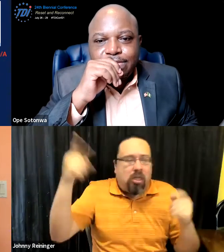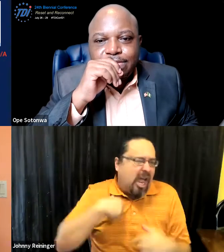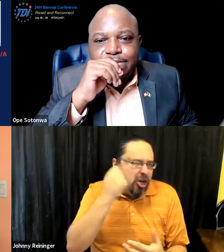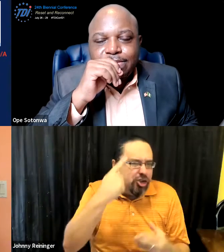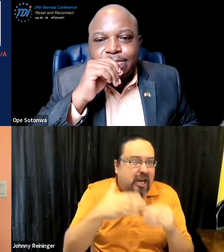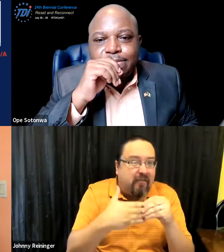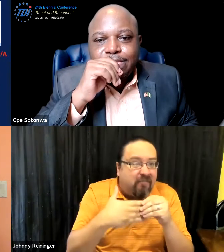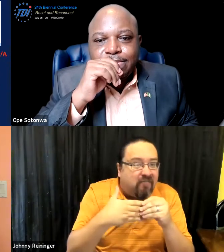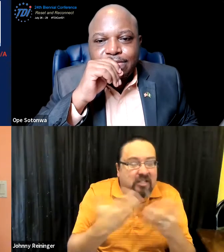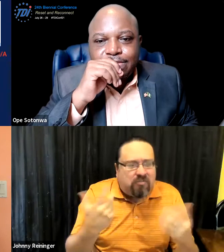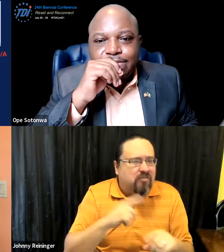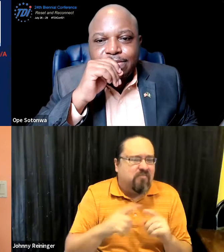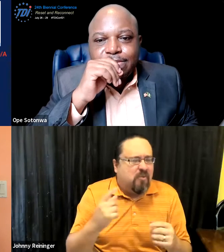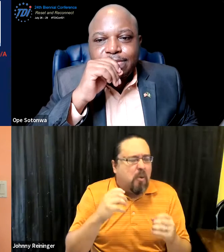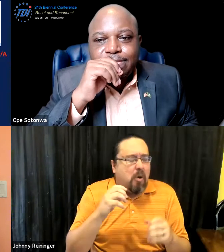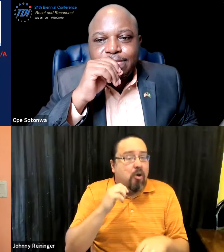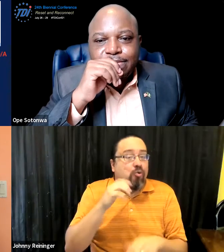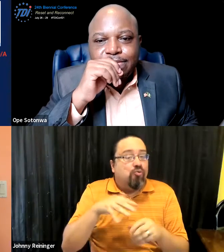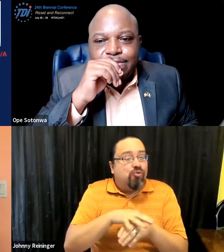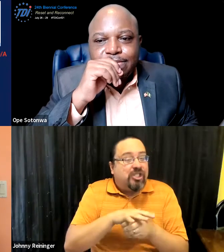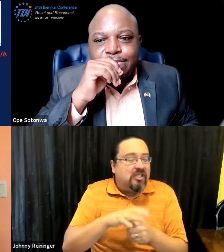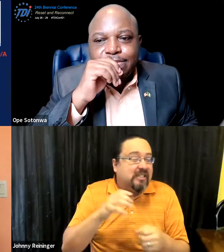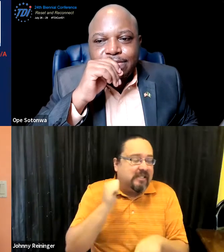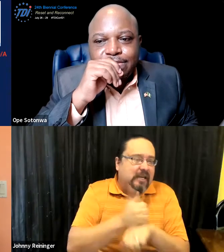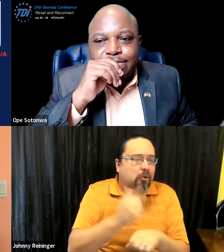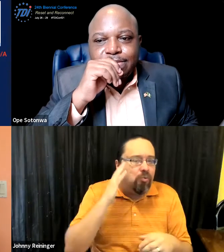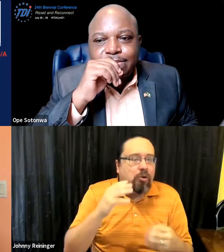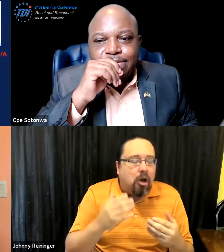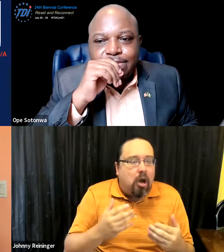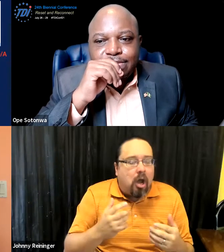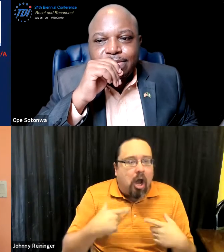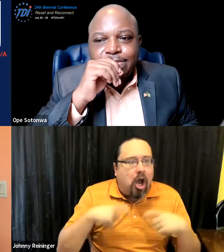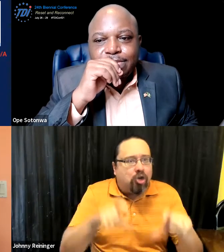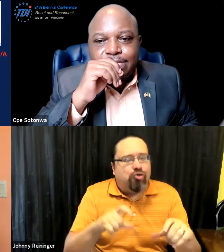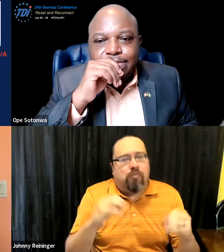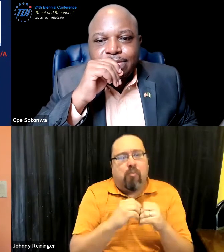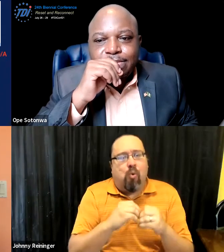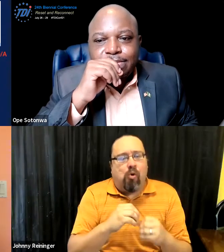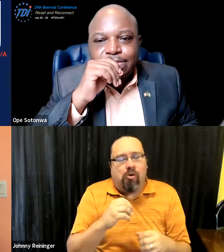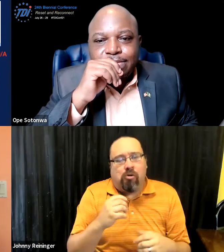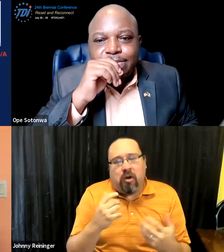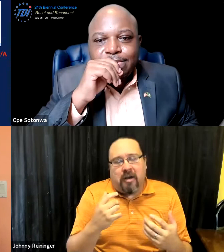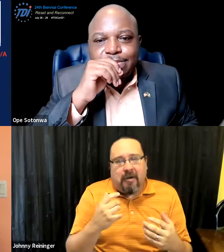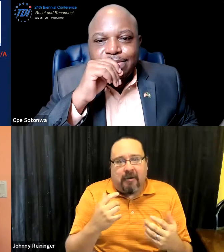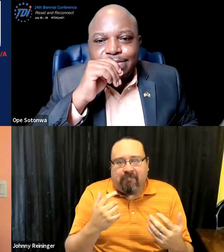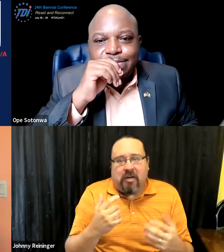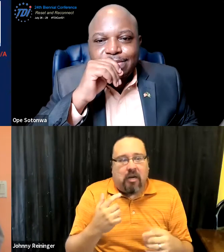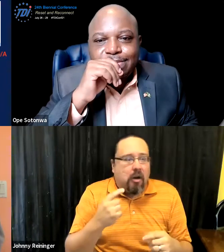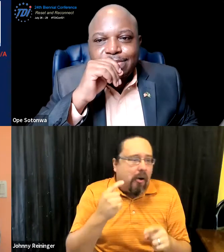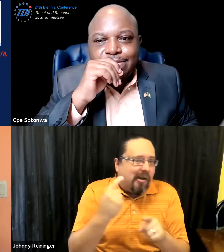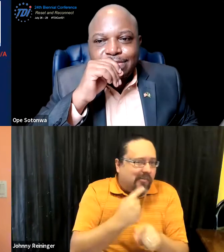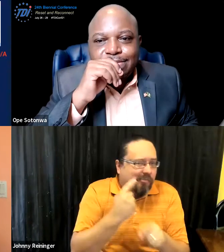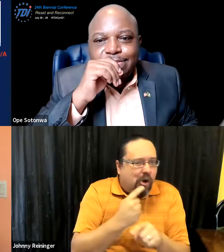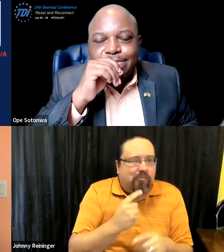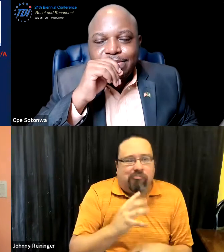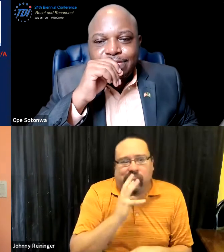we feel like there needs to be more of a regional setting. Of course, we want to be flexible, but having interpreters from the regional setting